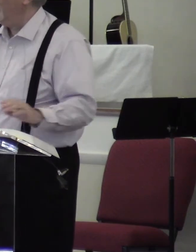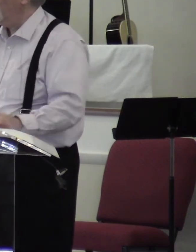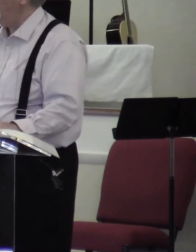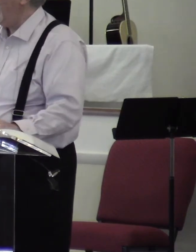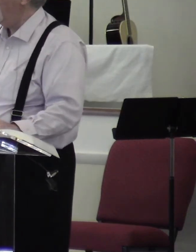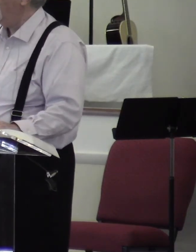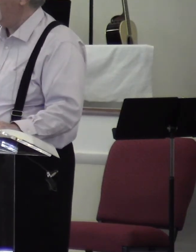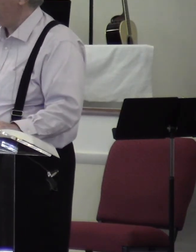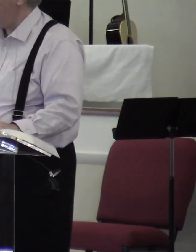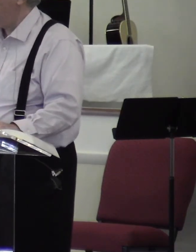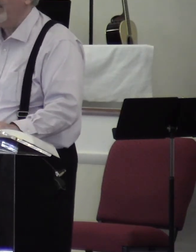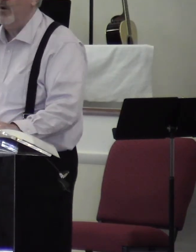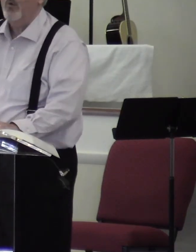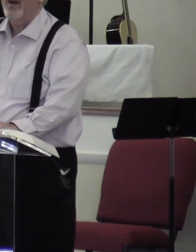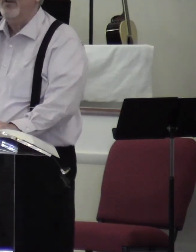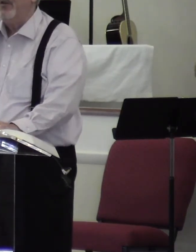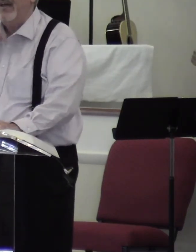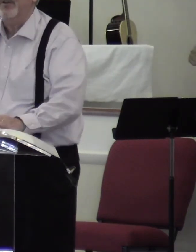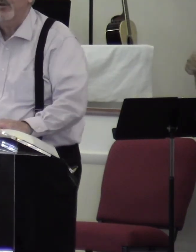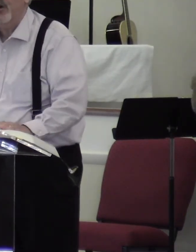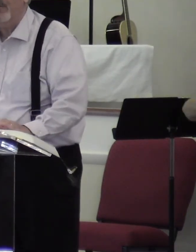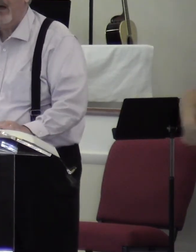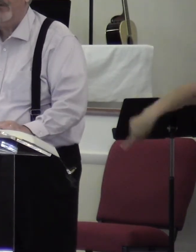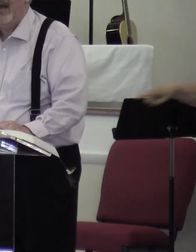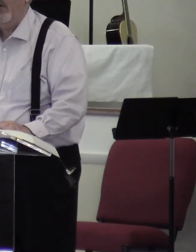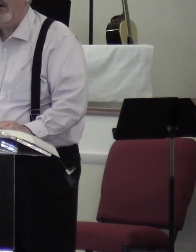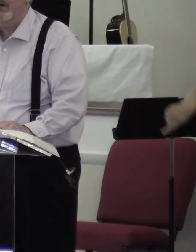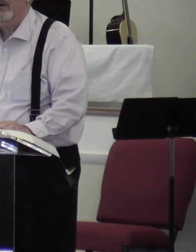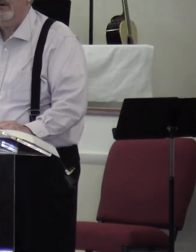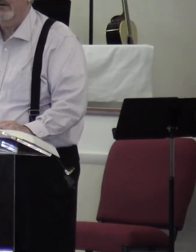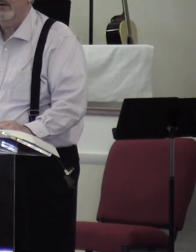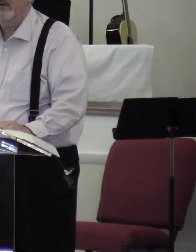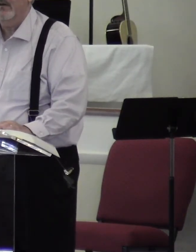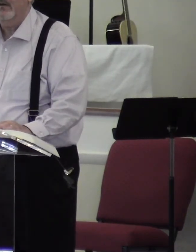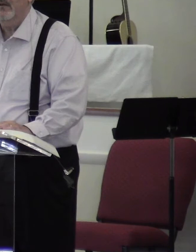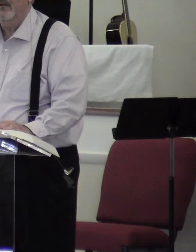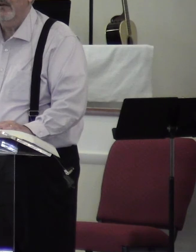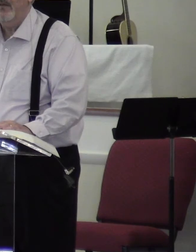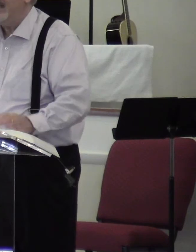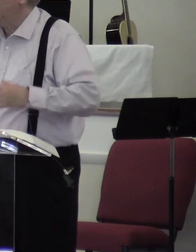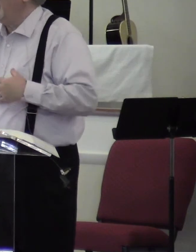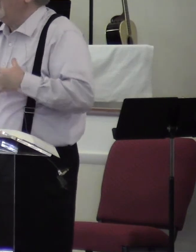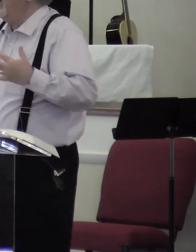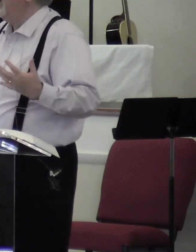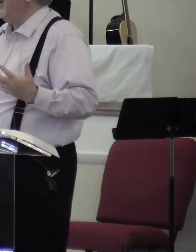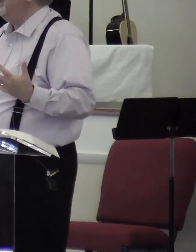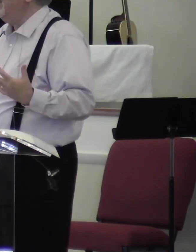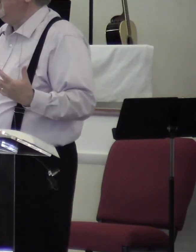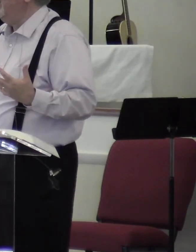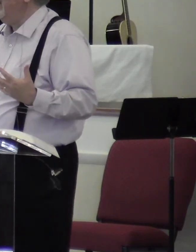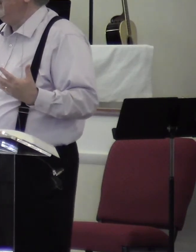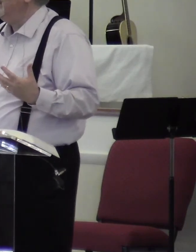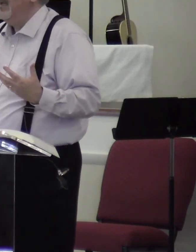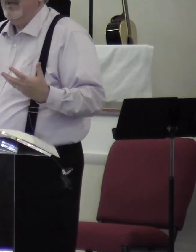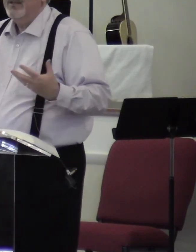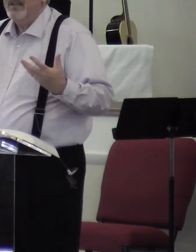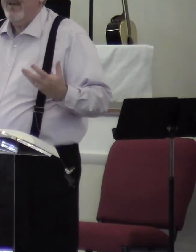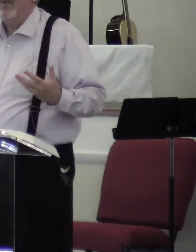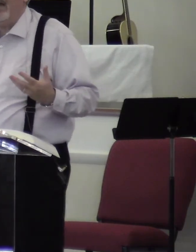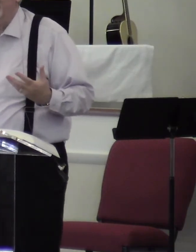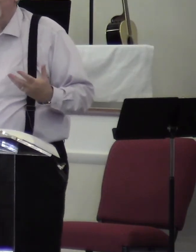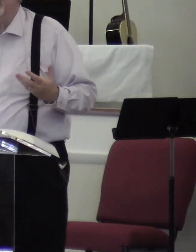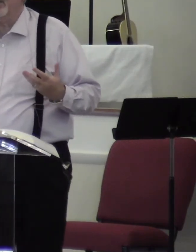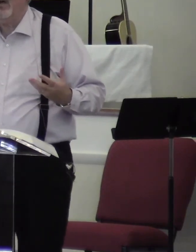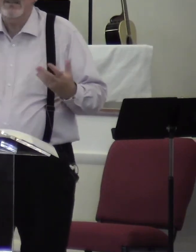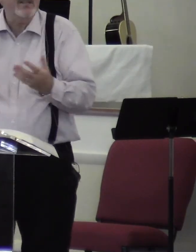that 1,000-horsepower thing fire up and go around the track at 200 miles an hour. That's the way we ought to be as human beings,